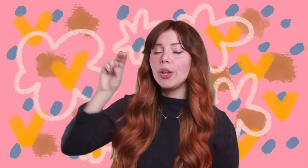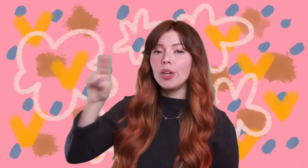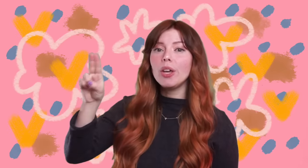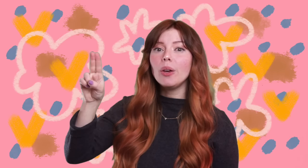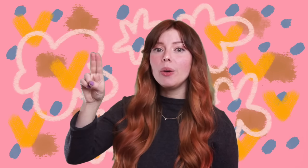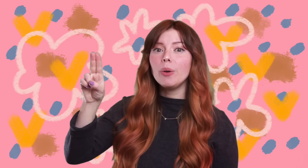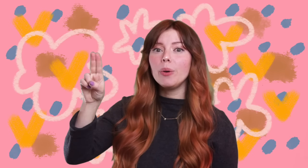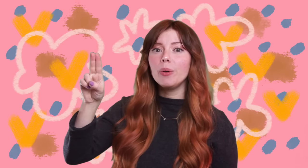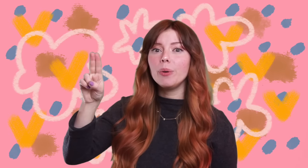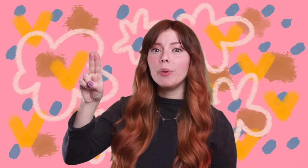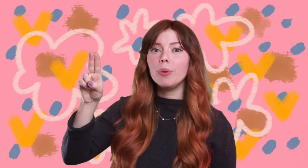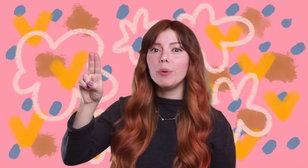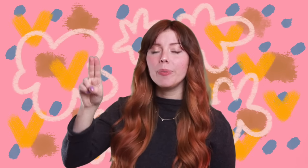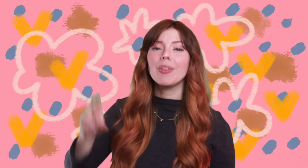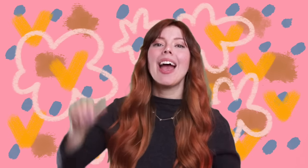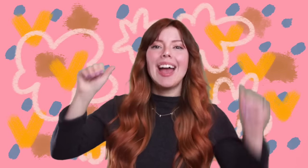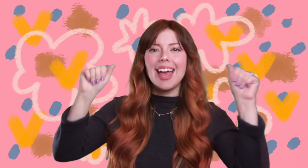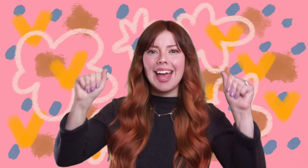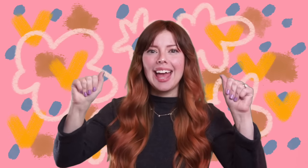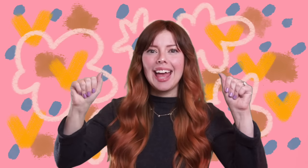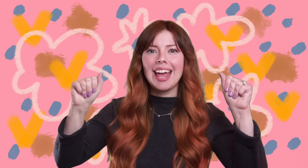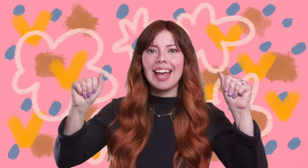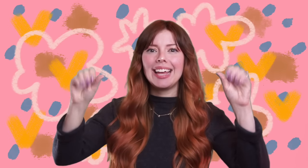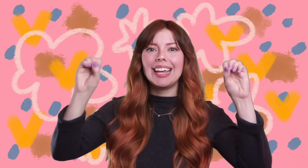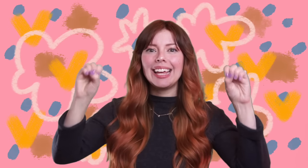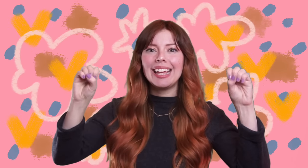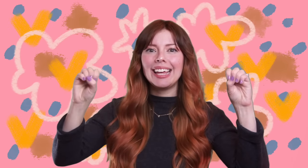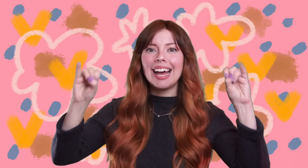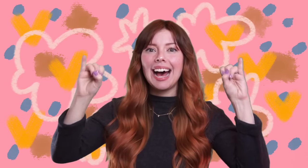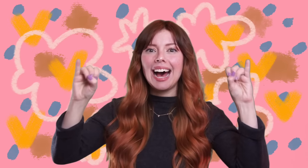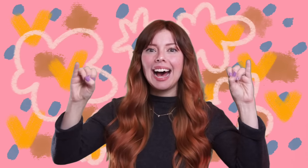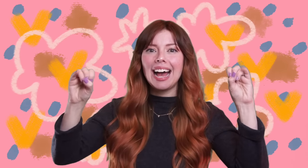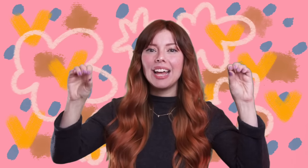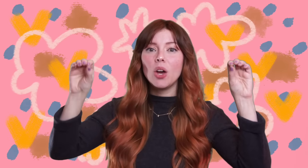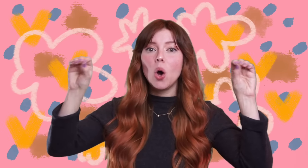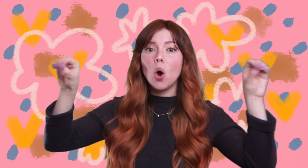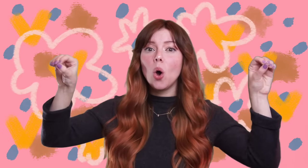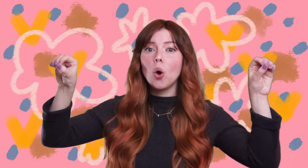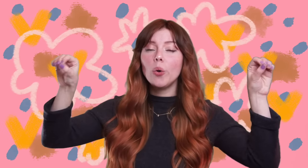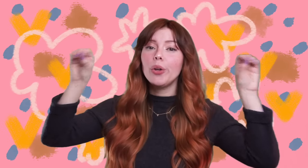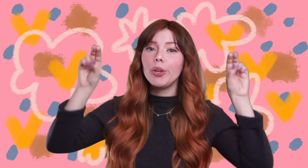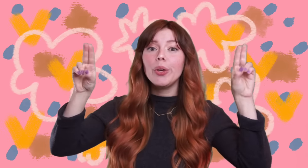U. A, E, I, O, U.